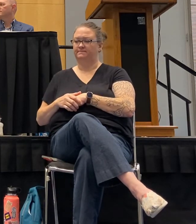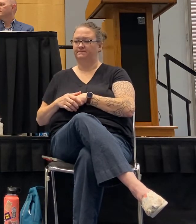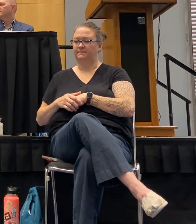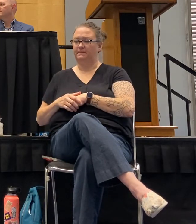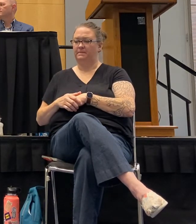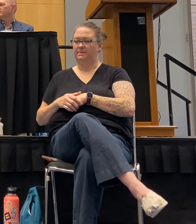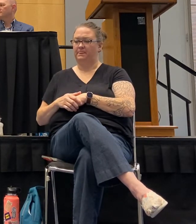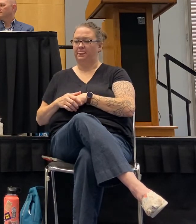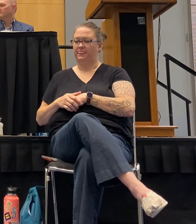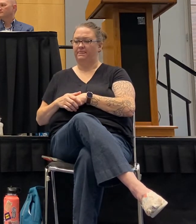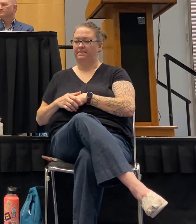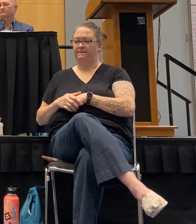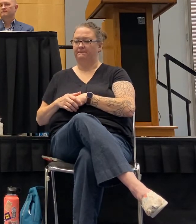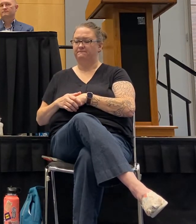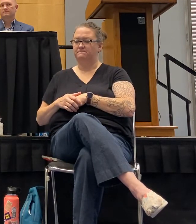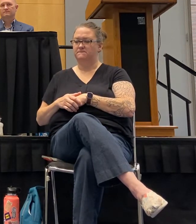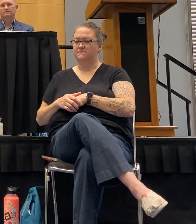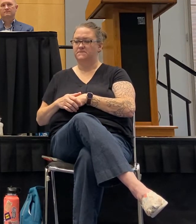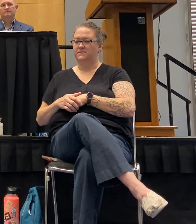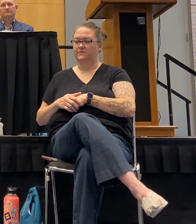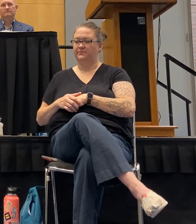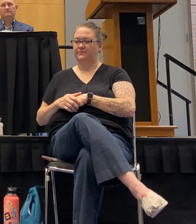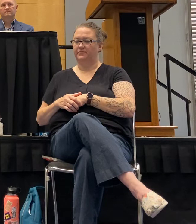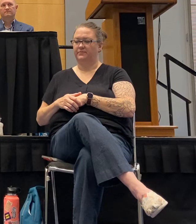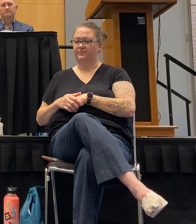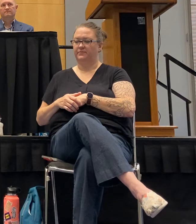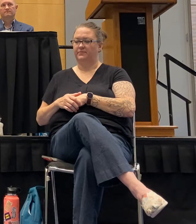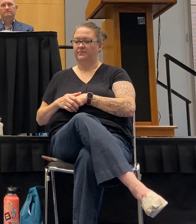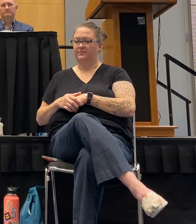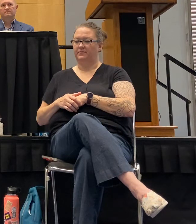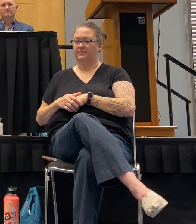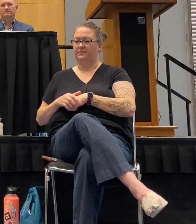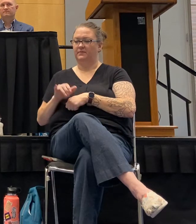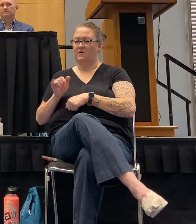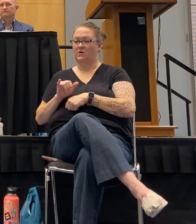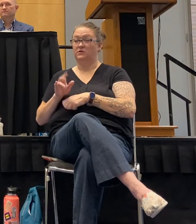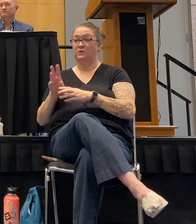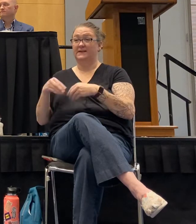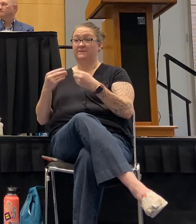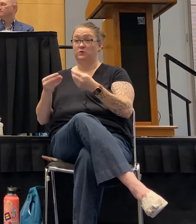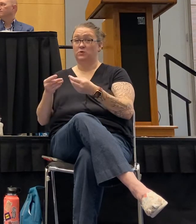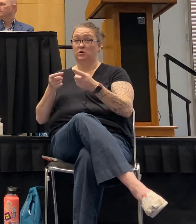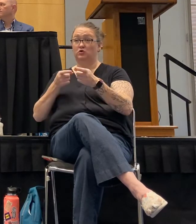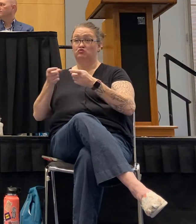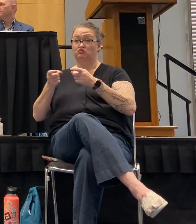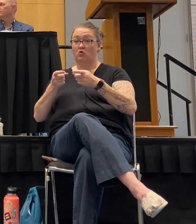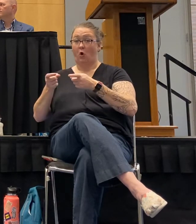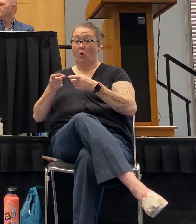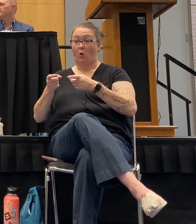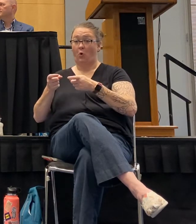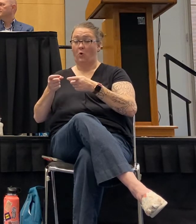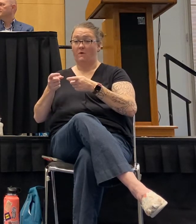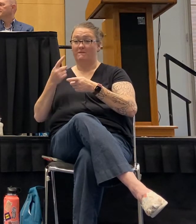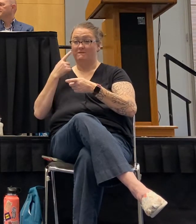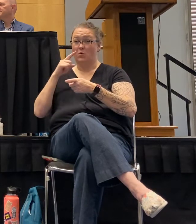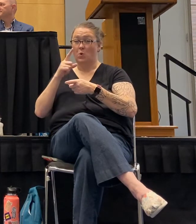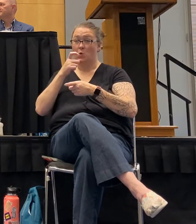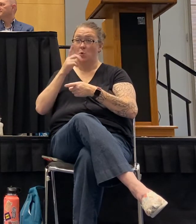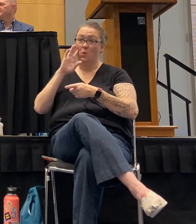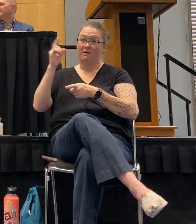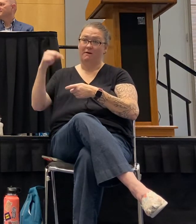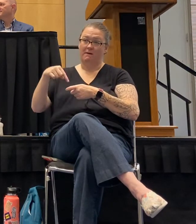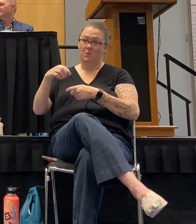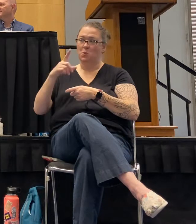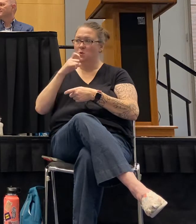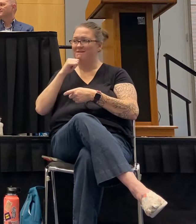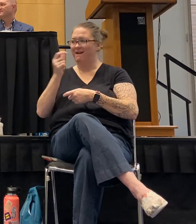As well as it still gives you the, like Julie said, the control over who's coming and who's